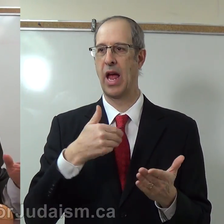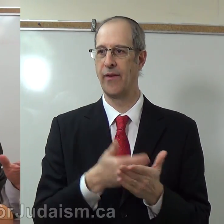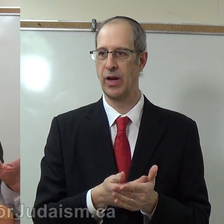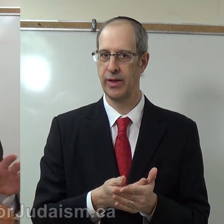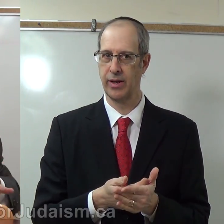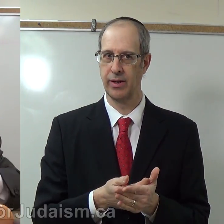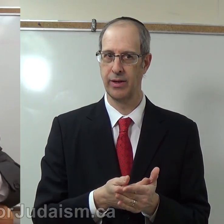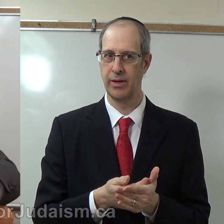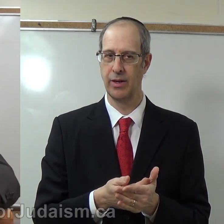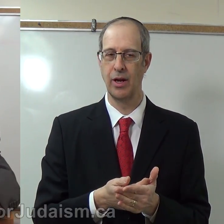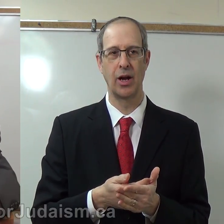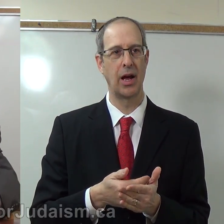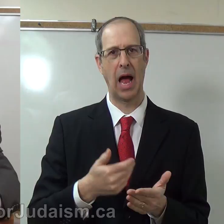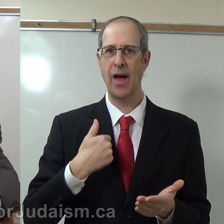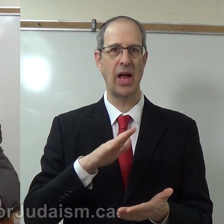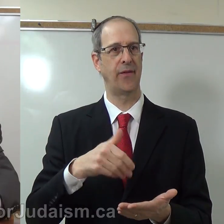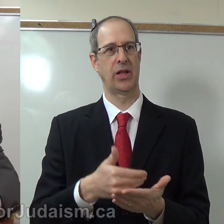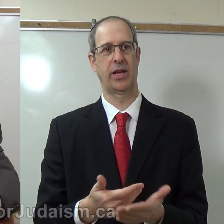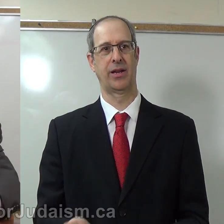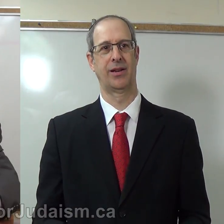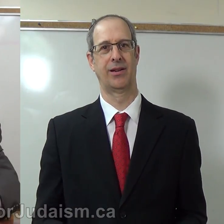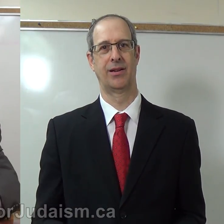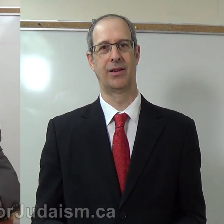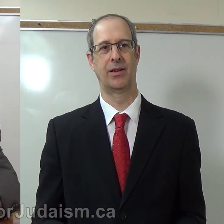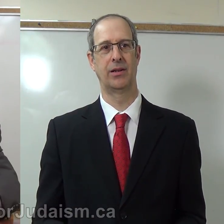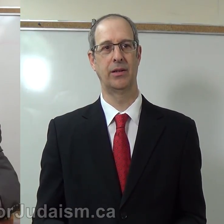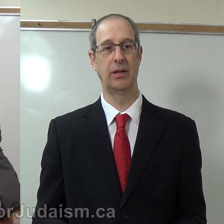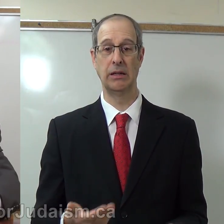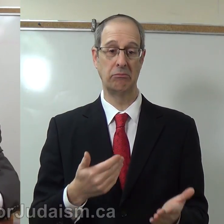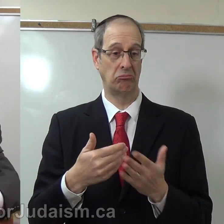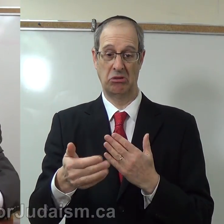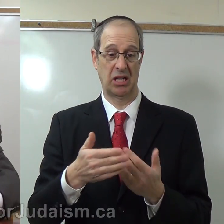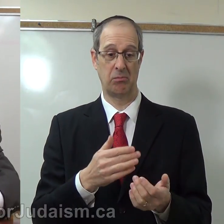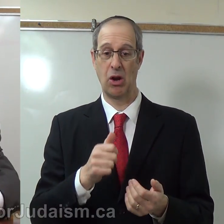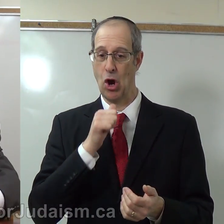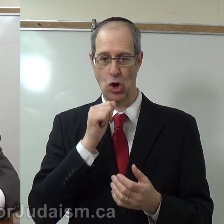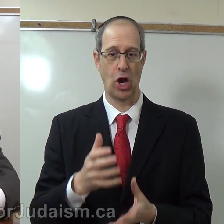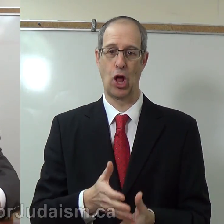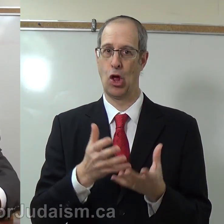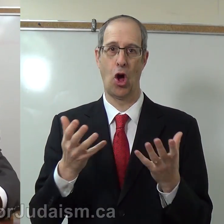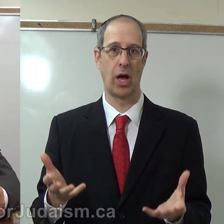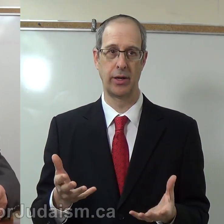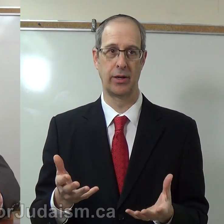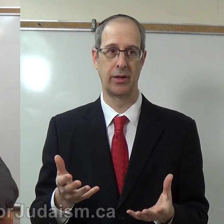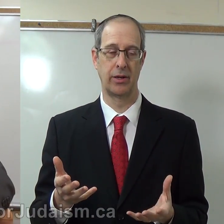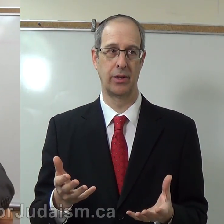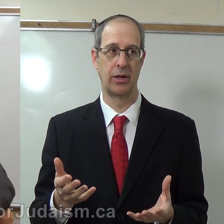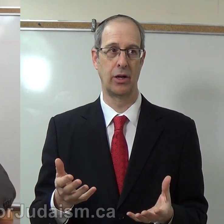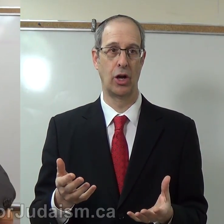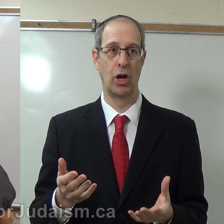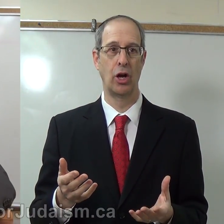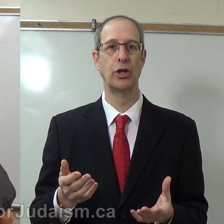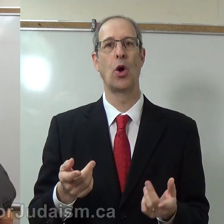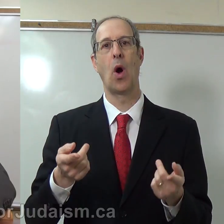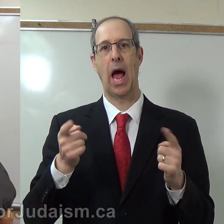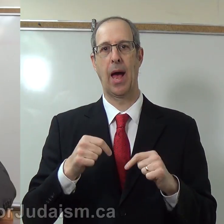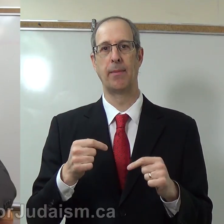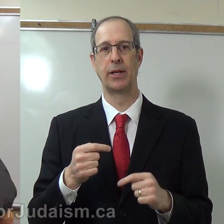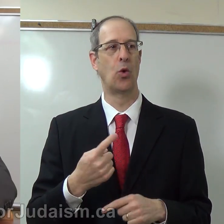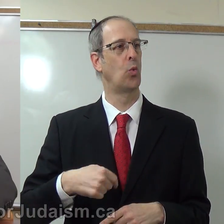we have everything even though it's not much so when we get up in the morning